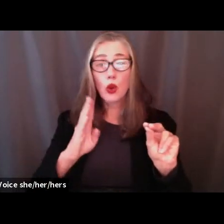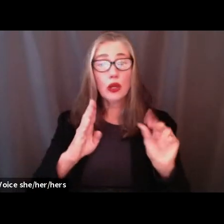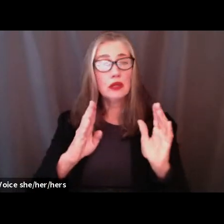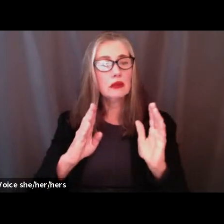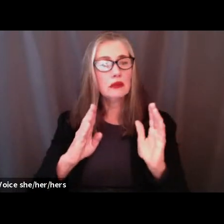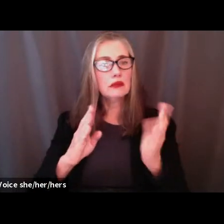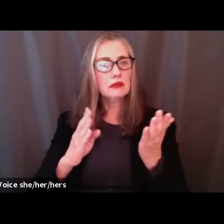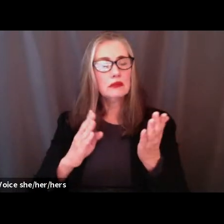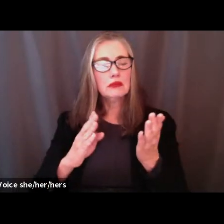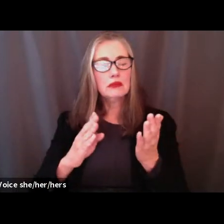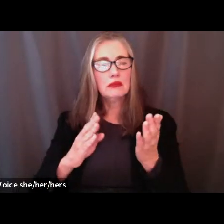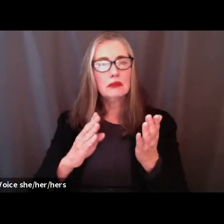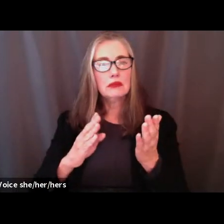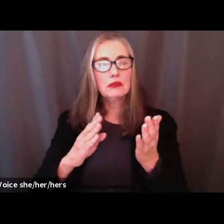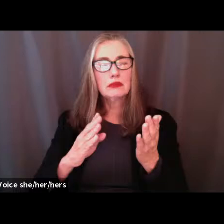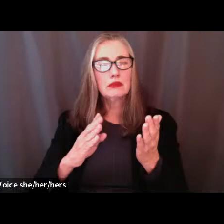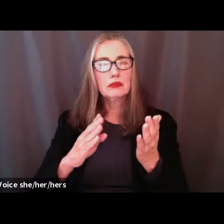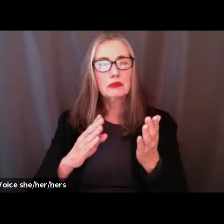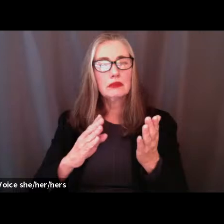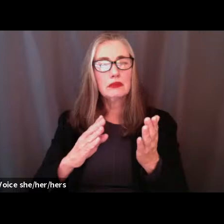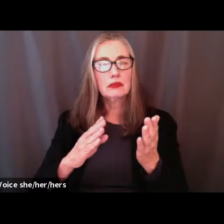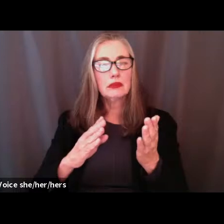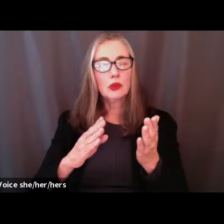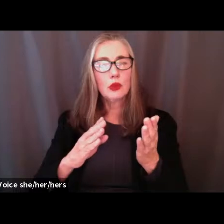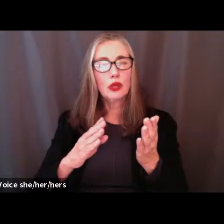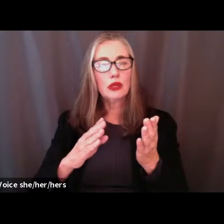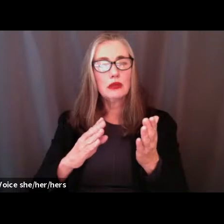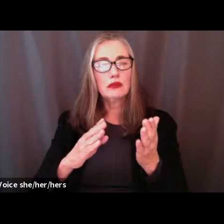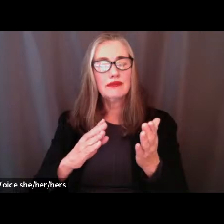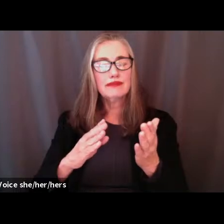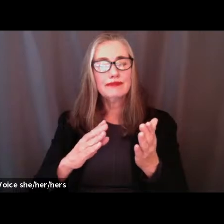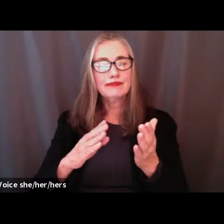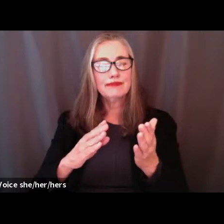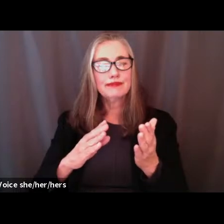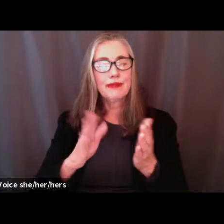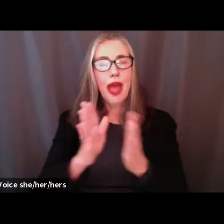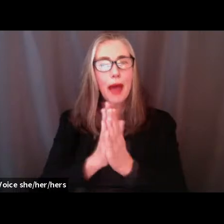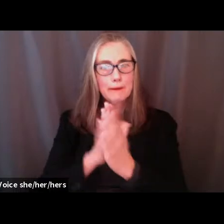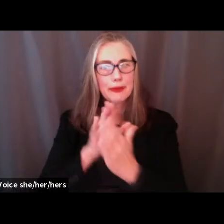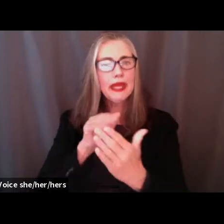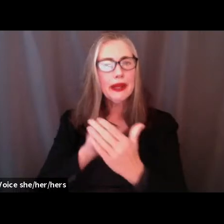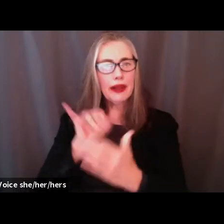Give us a second while staff formulates that.